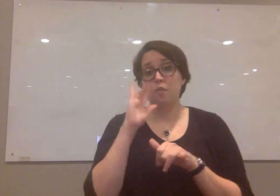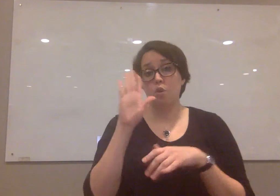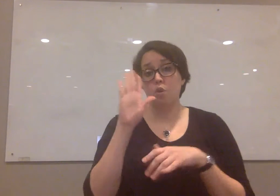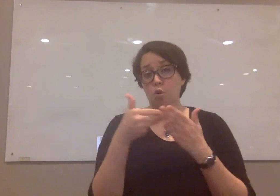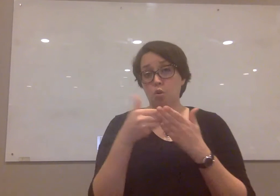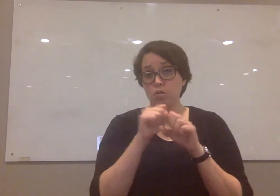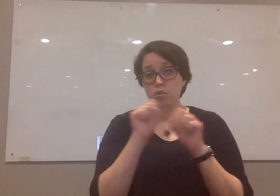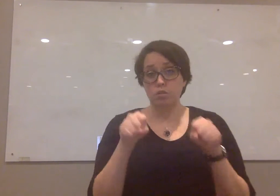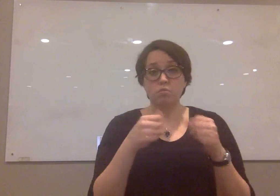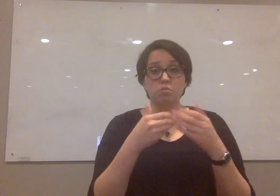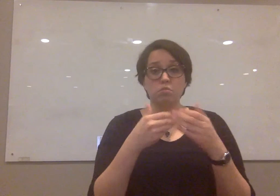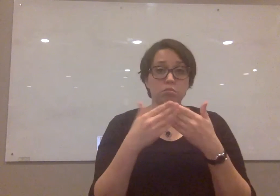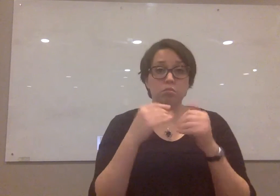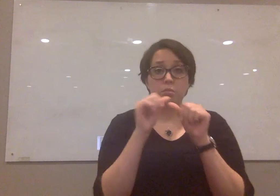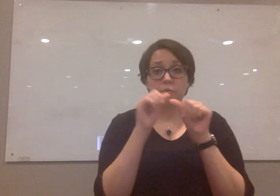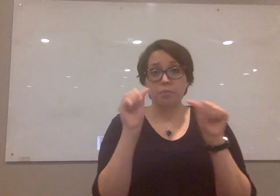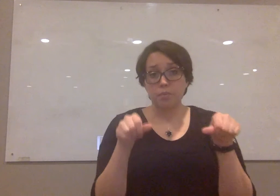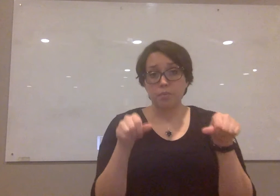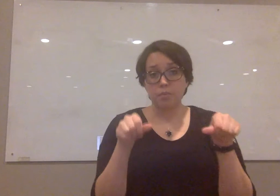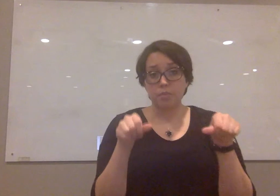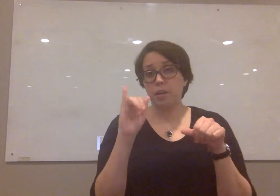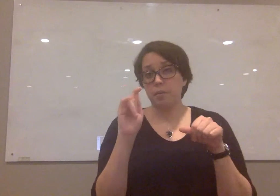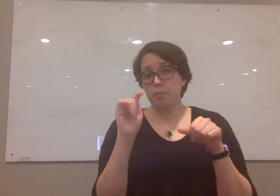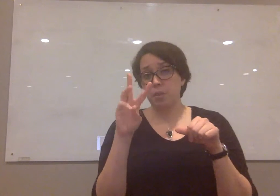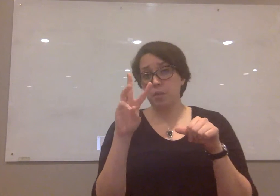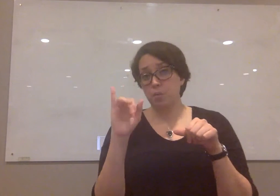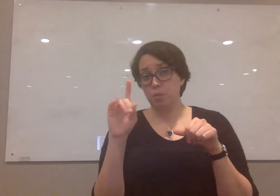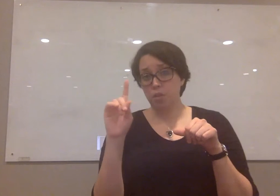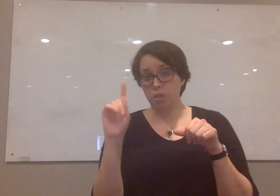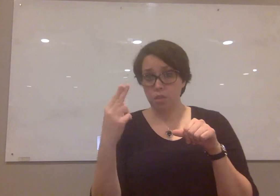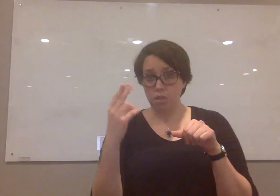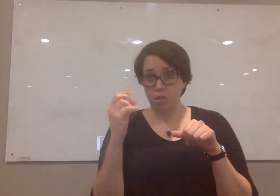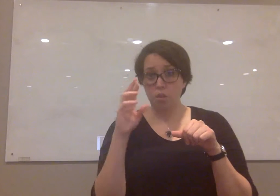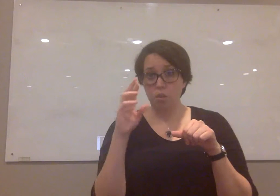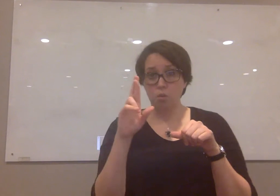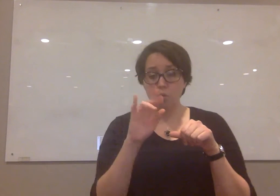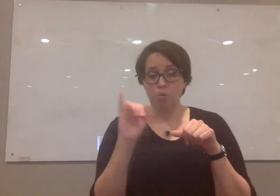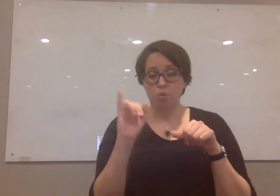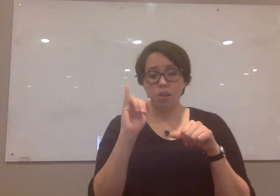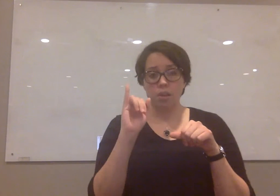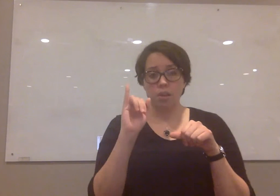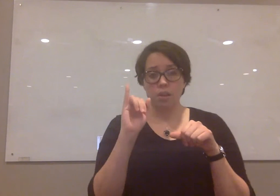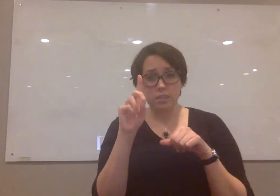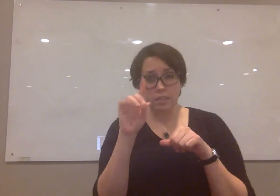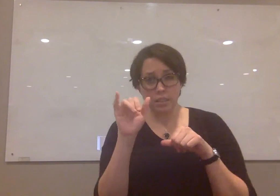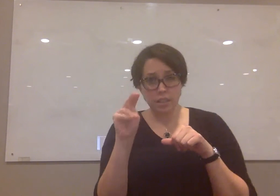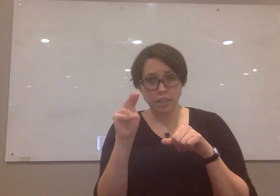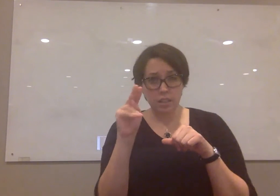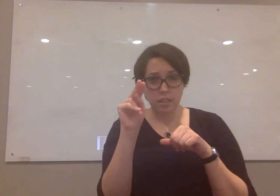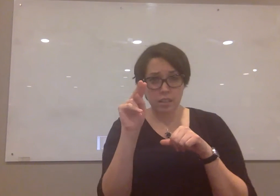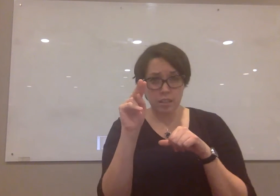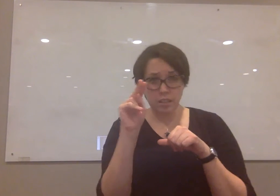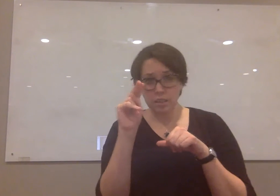details, like bit width or endianness. And that way, no matter where you run your Erlang code, it'll give you the same hash